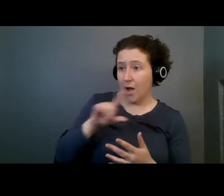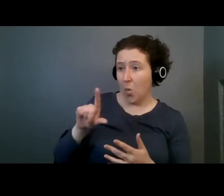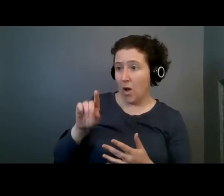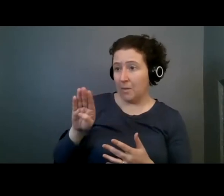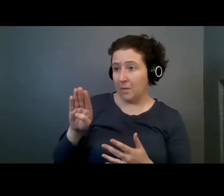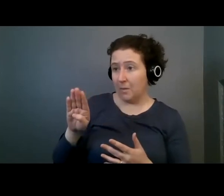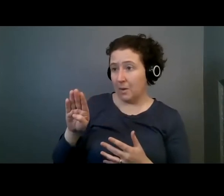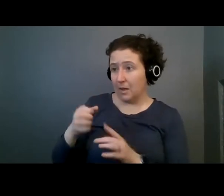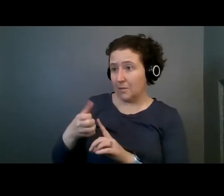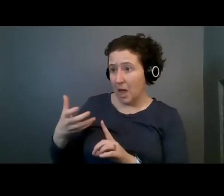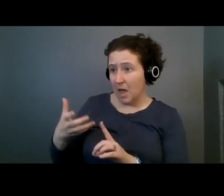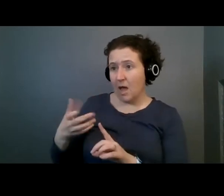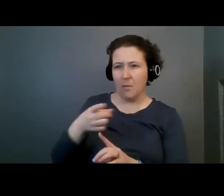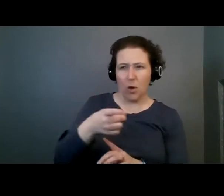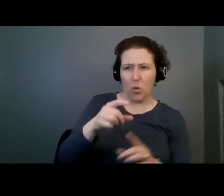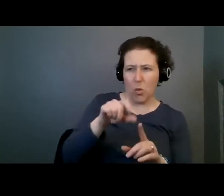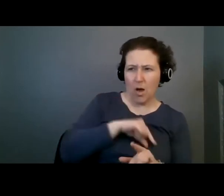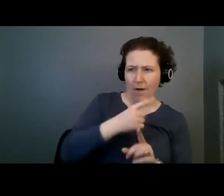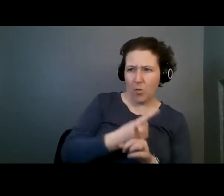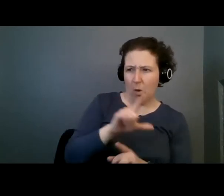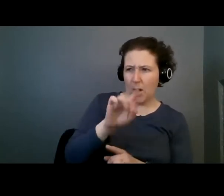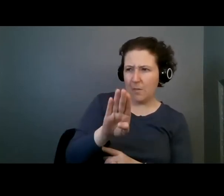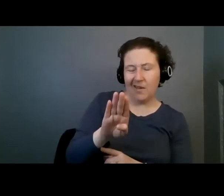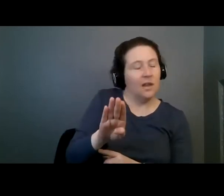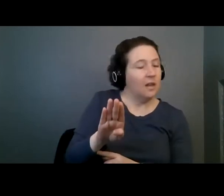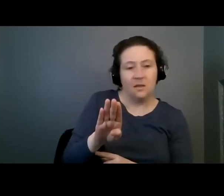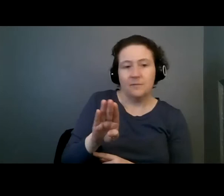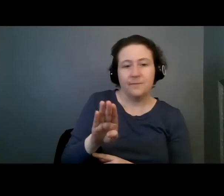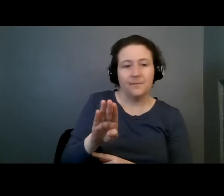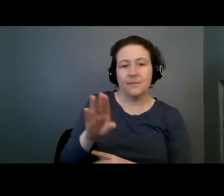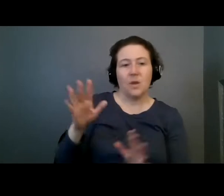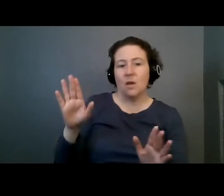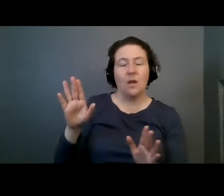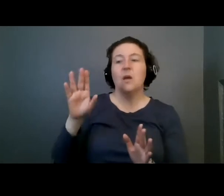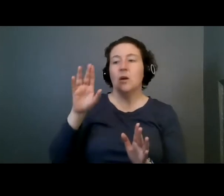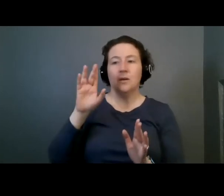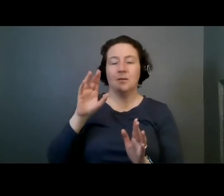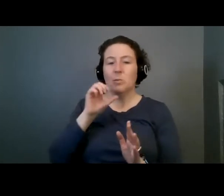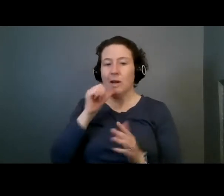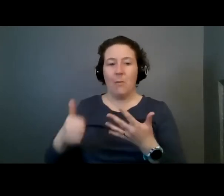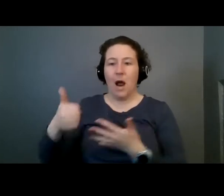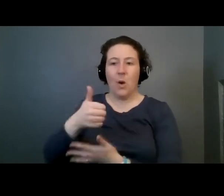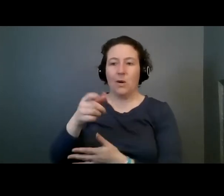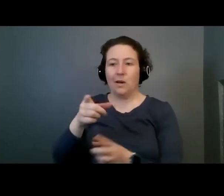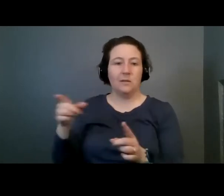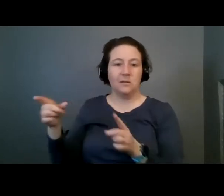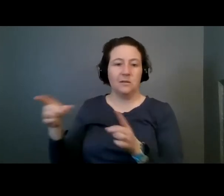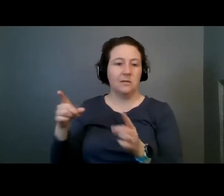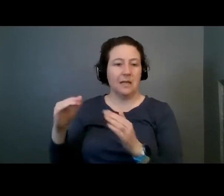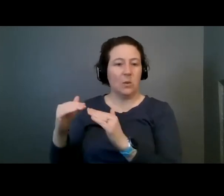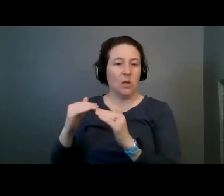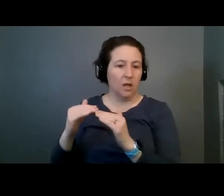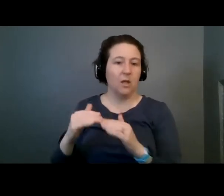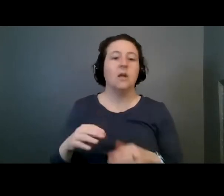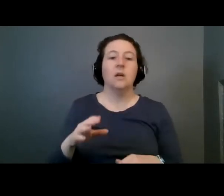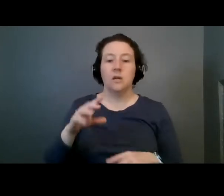sign up to get a vaccination spot, we will be checking when they check in for their registered spot what